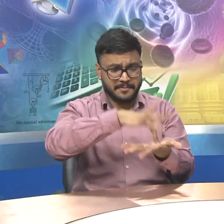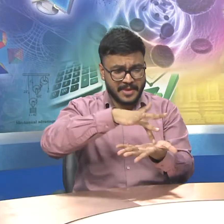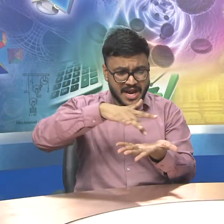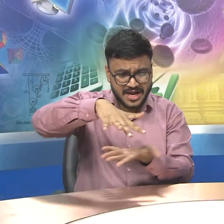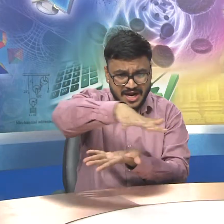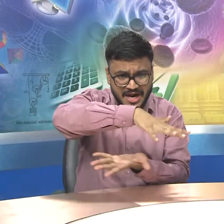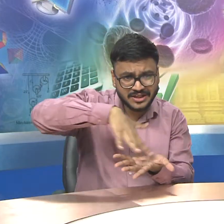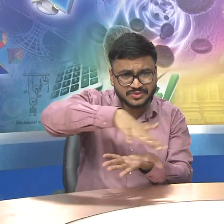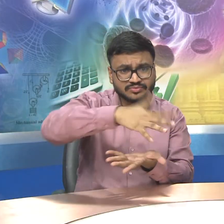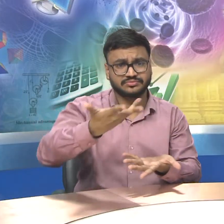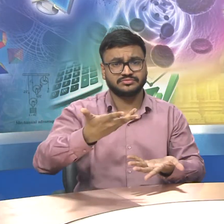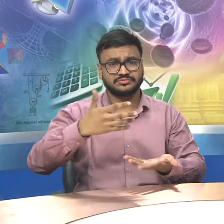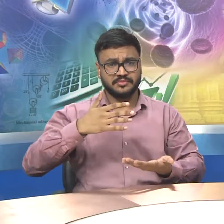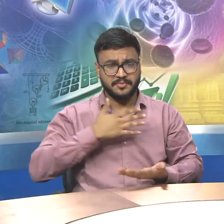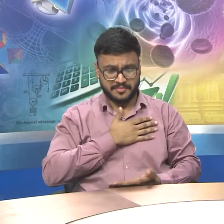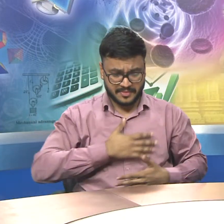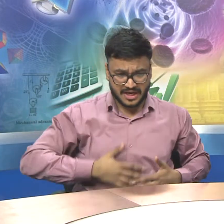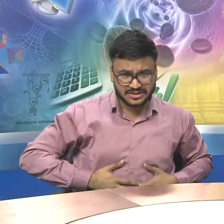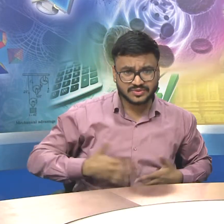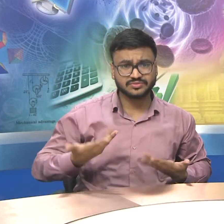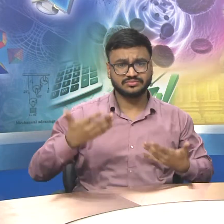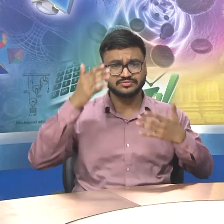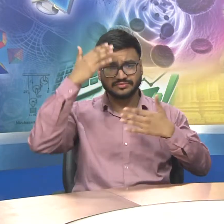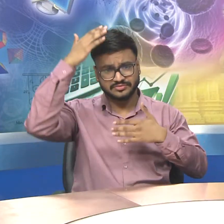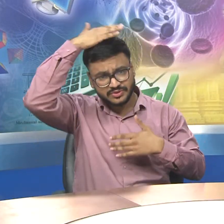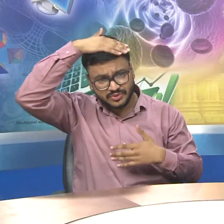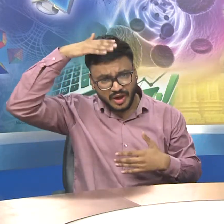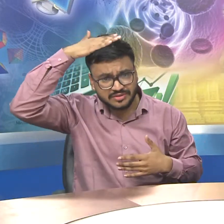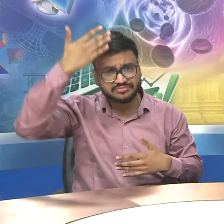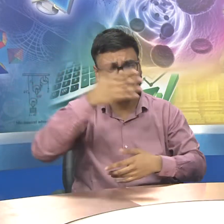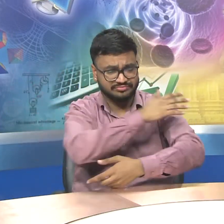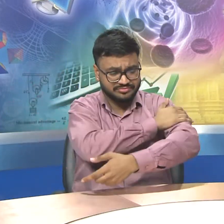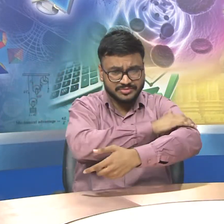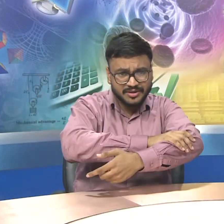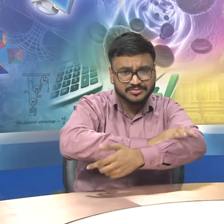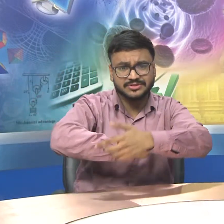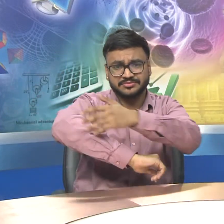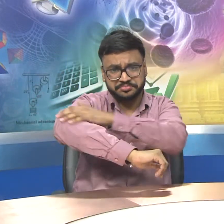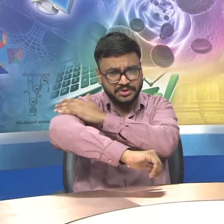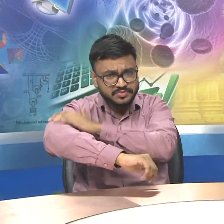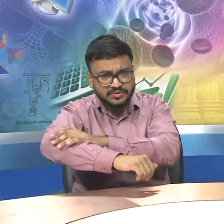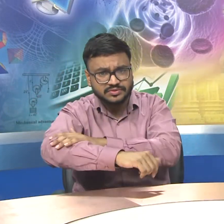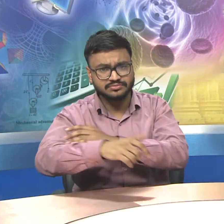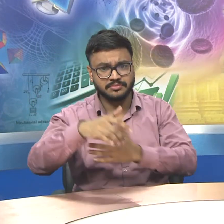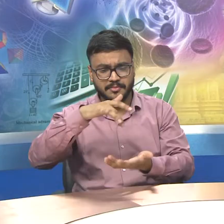Signs can be classified on the basis of their location or position on the body.